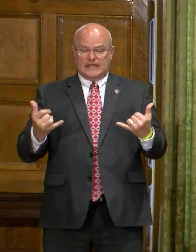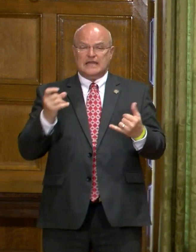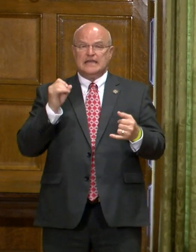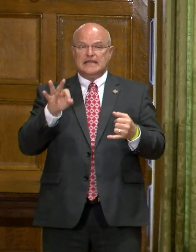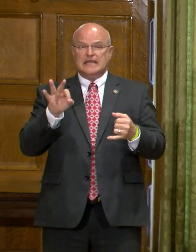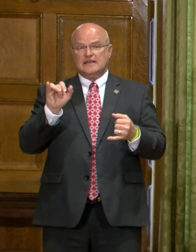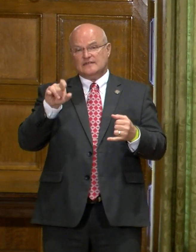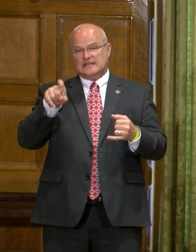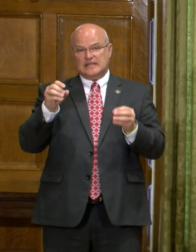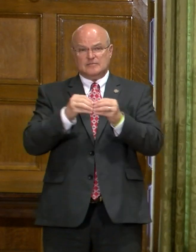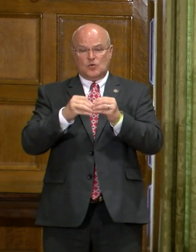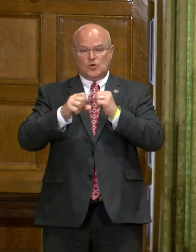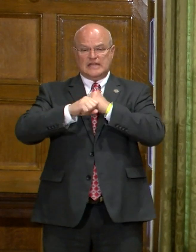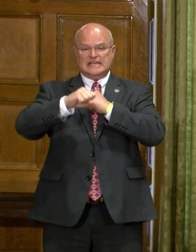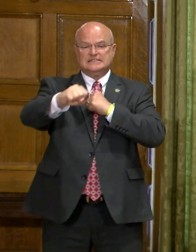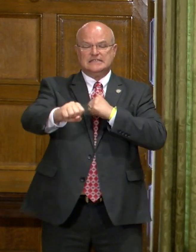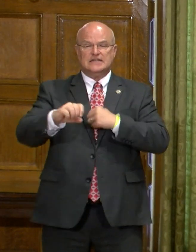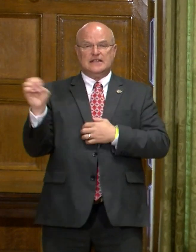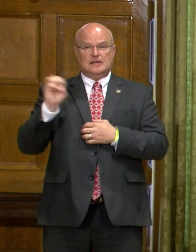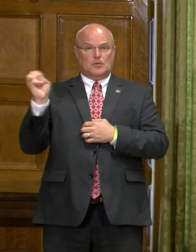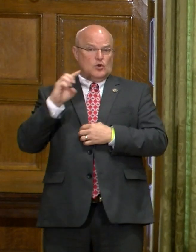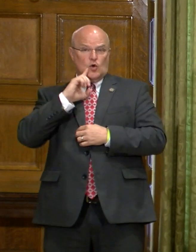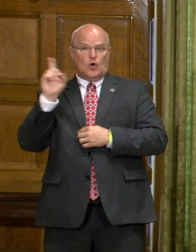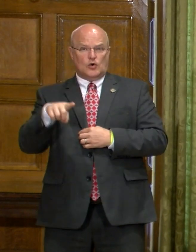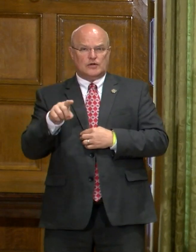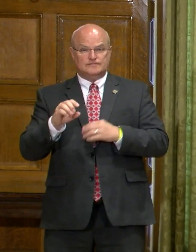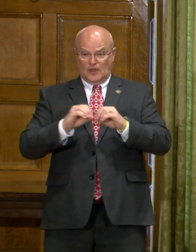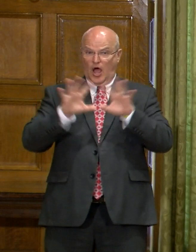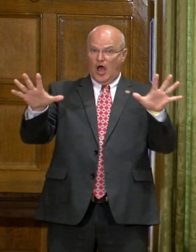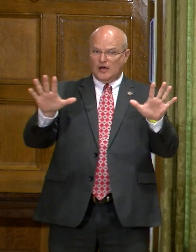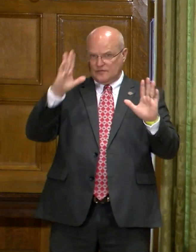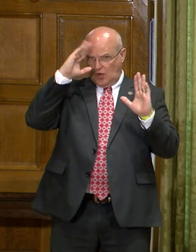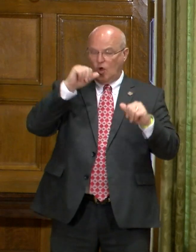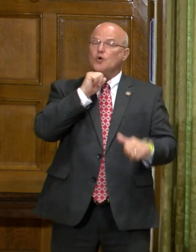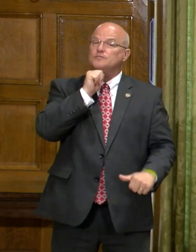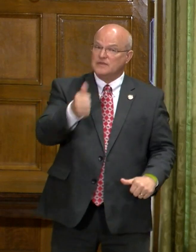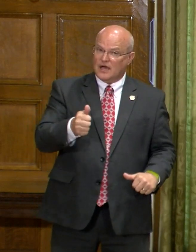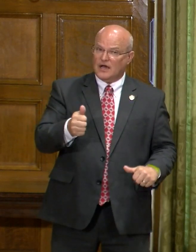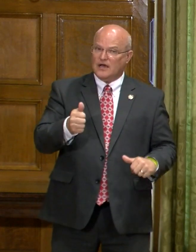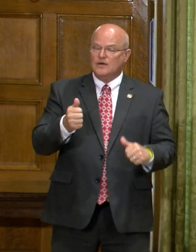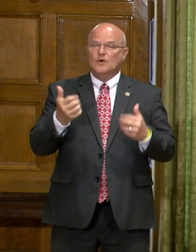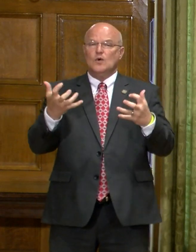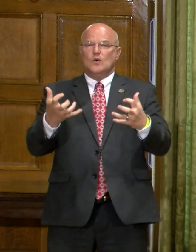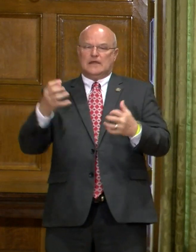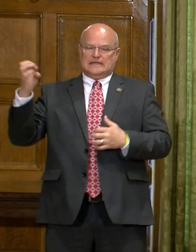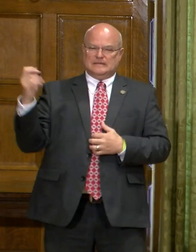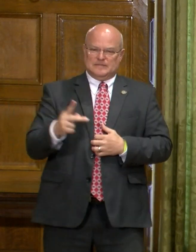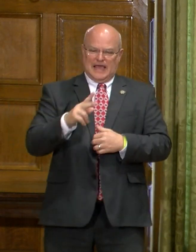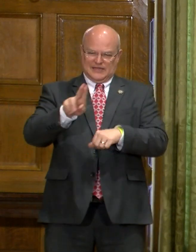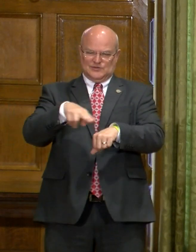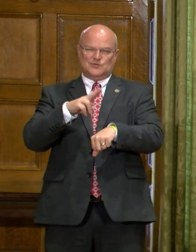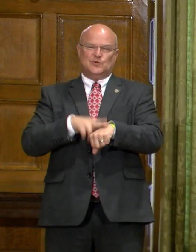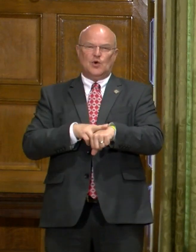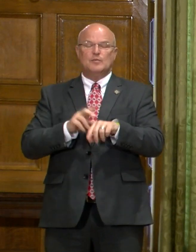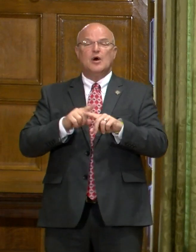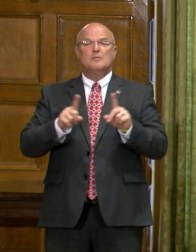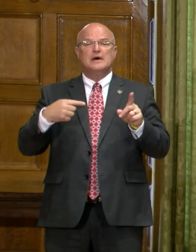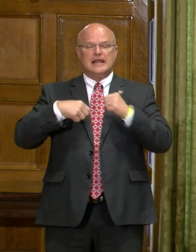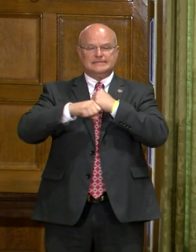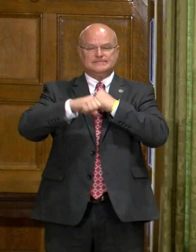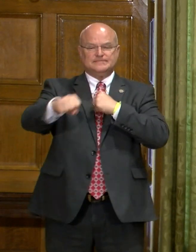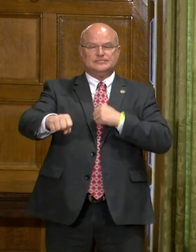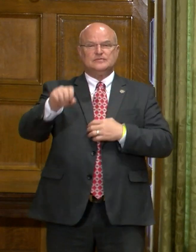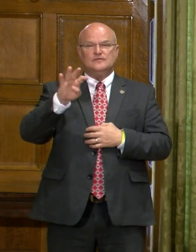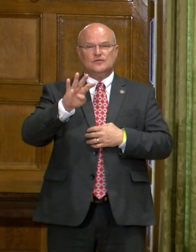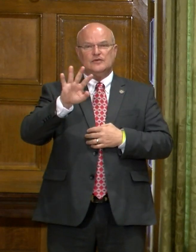to have any further extensions of the emergency order. Obviously, we hope not, and we'd like to get back to normal, but I extended it